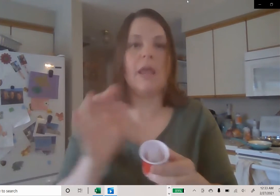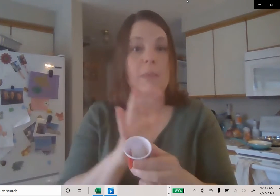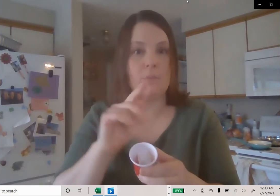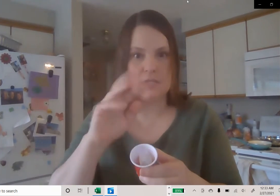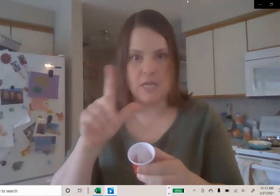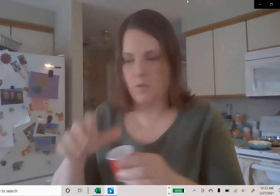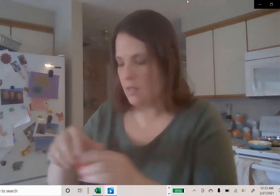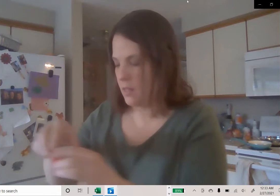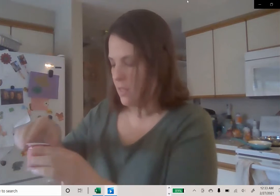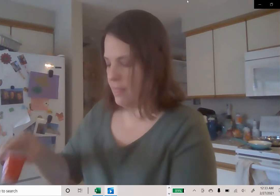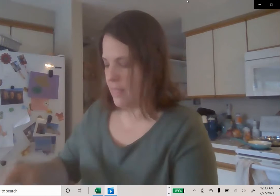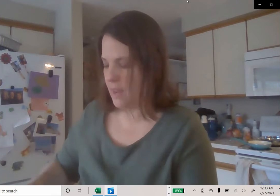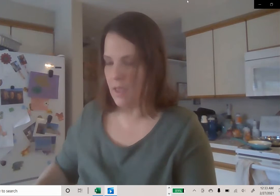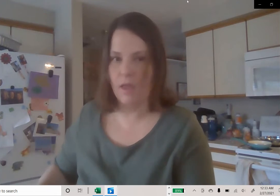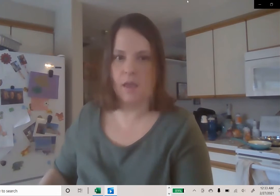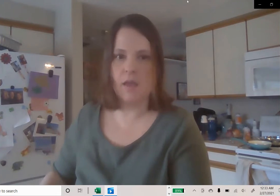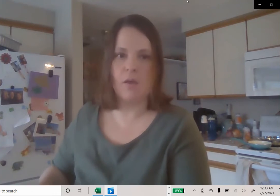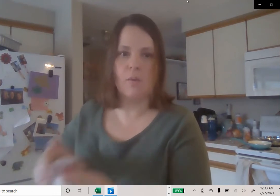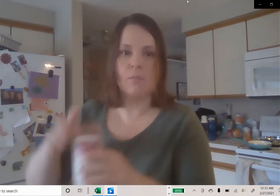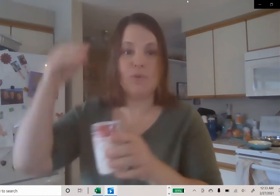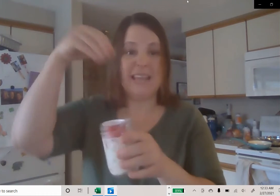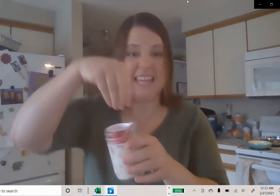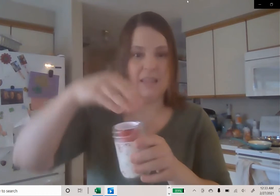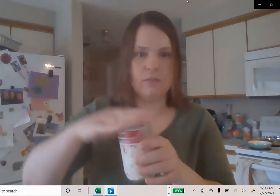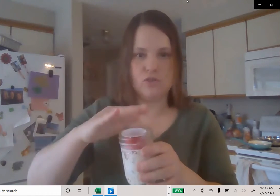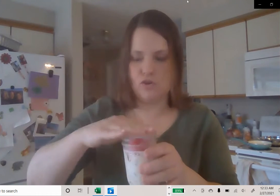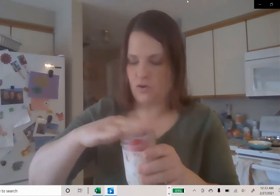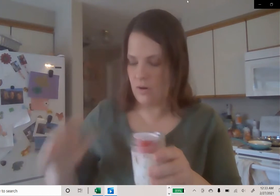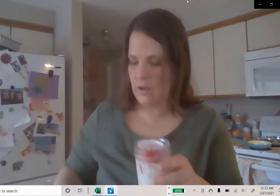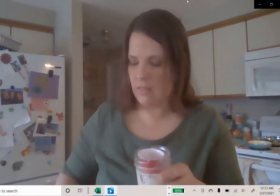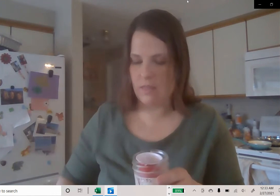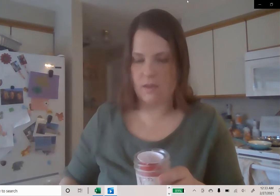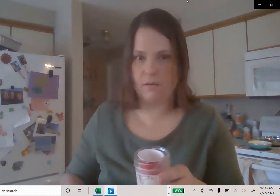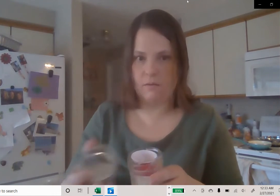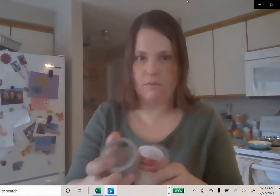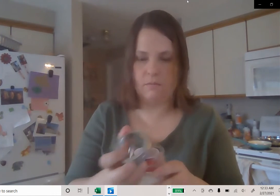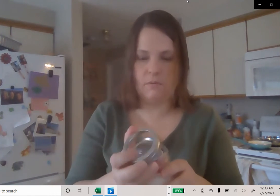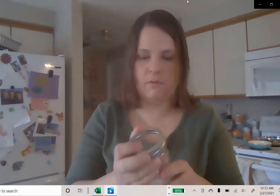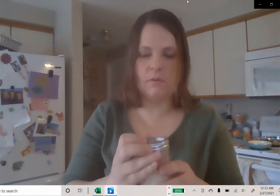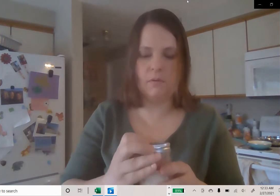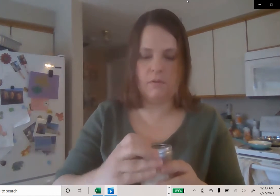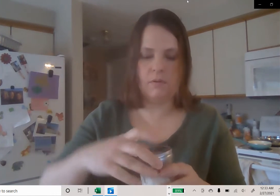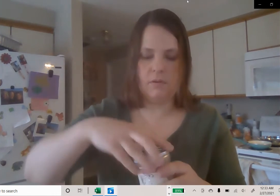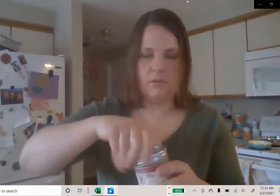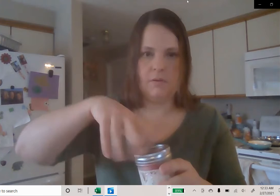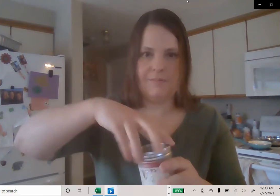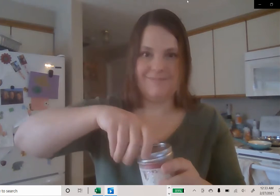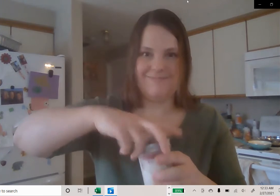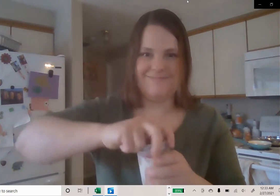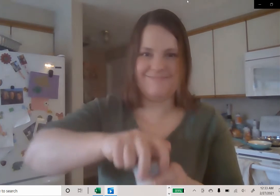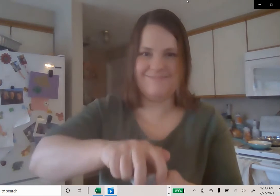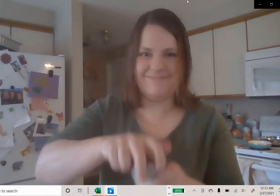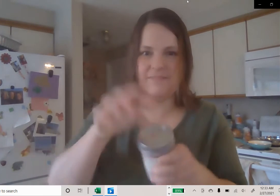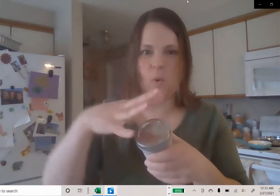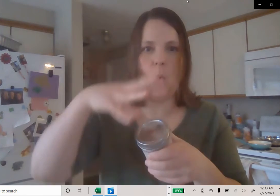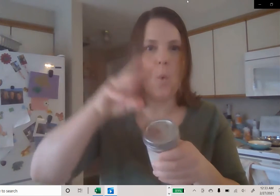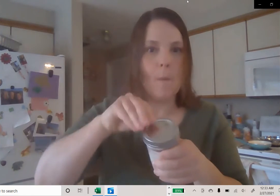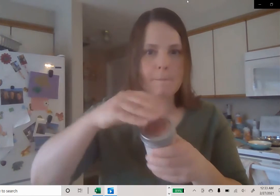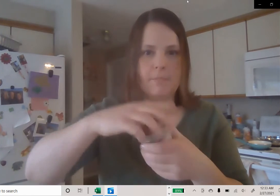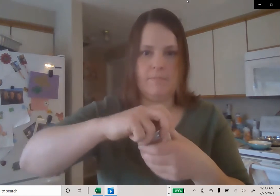There's a mushroom in this little red cup that's in a paper towel that's in a jar that I'm going to seal up